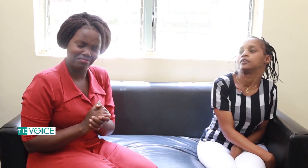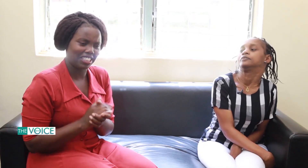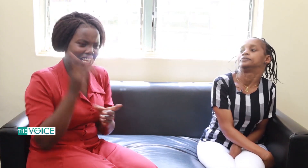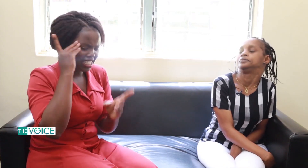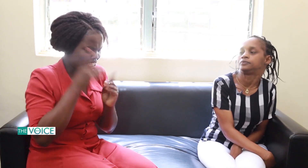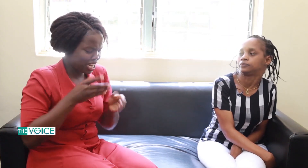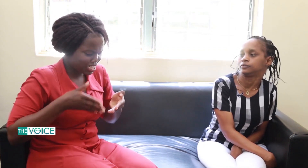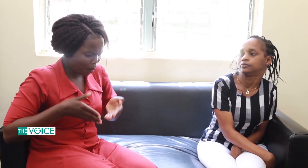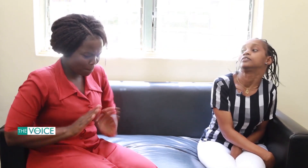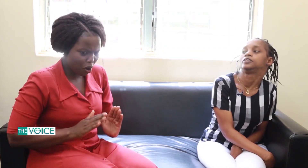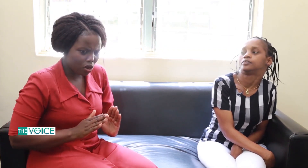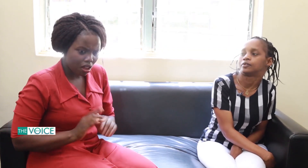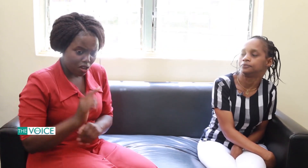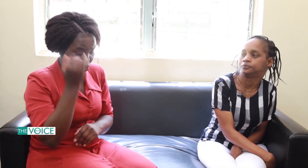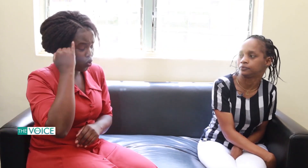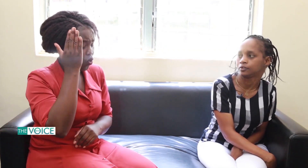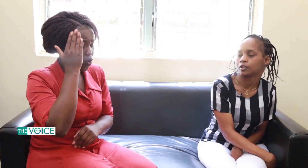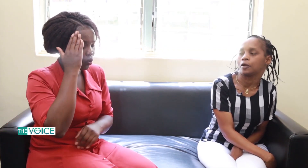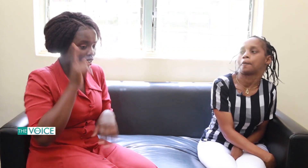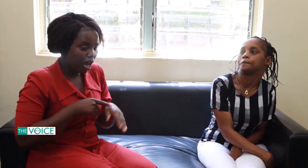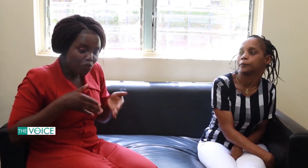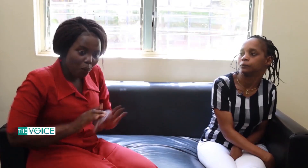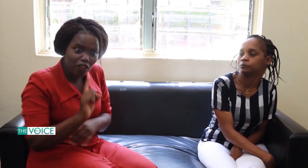That is very good of them. Sure.